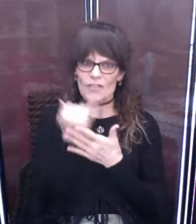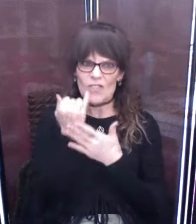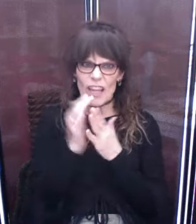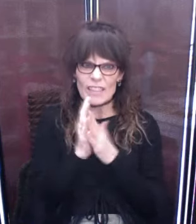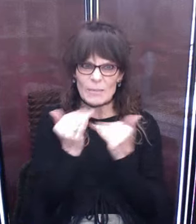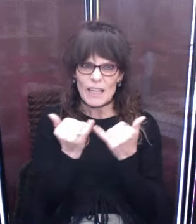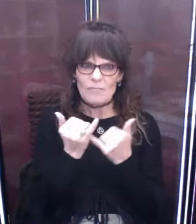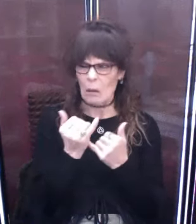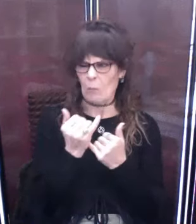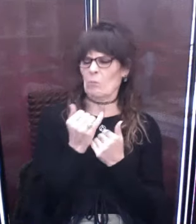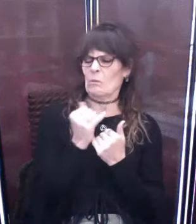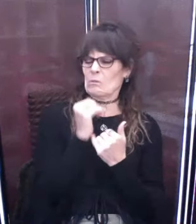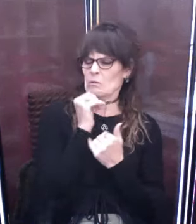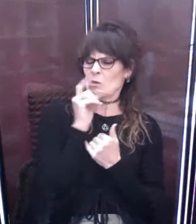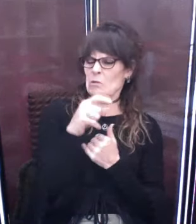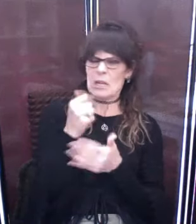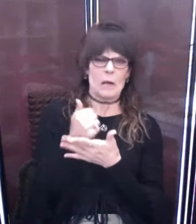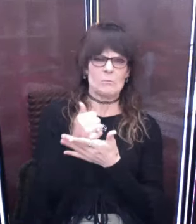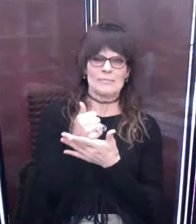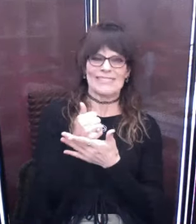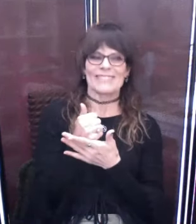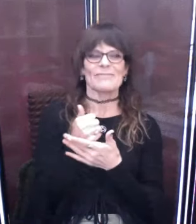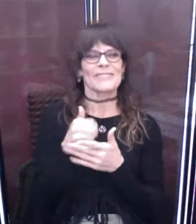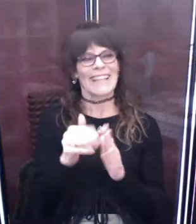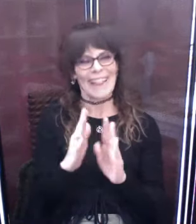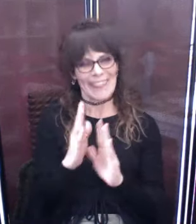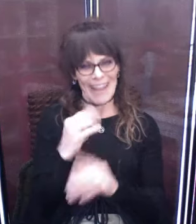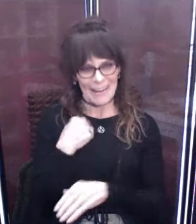don't. But they let me.